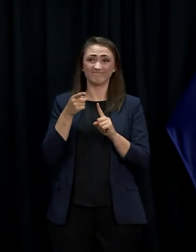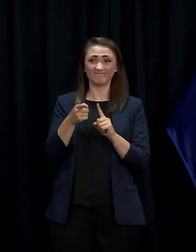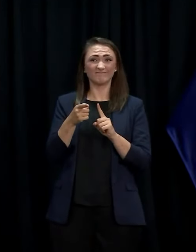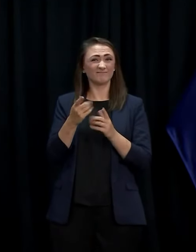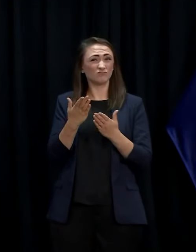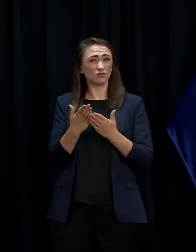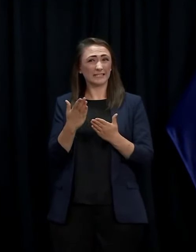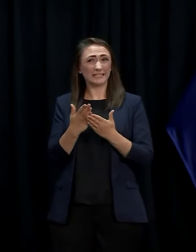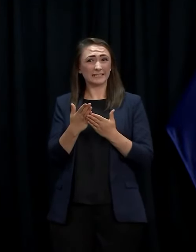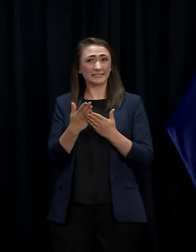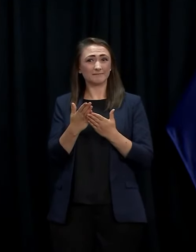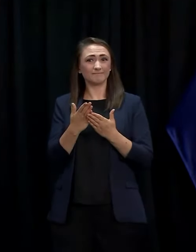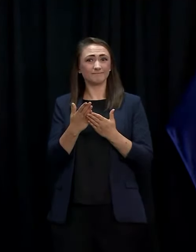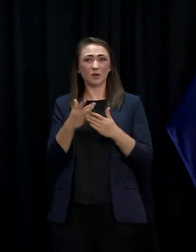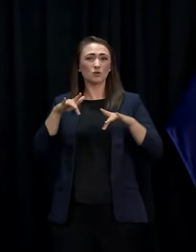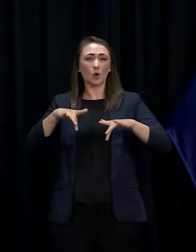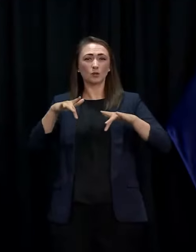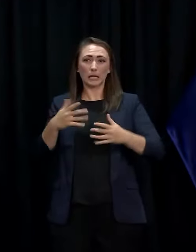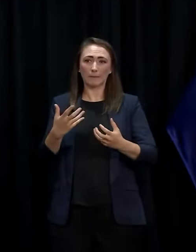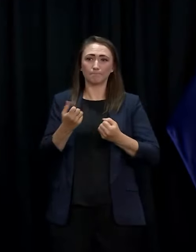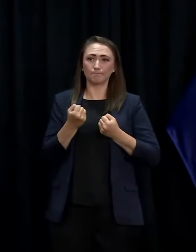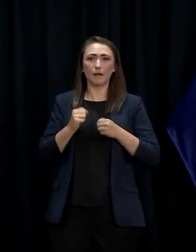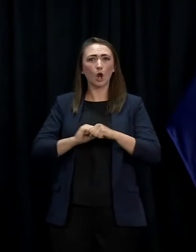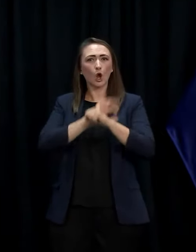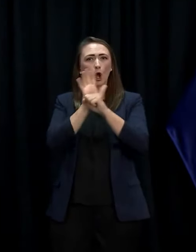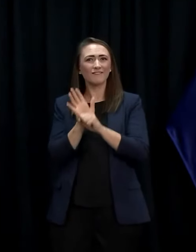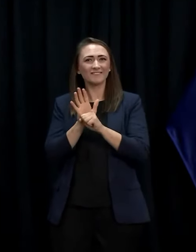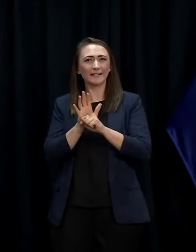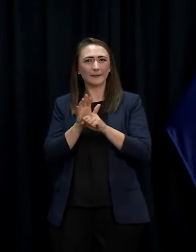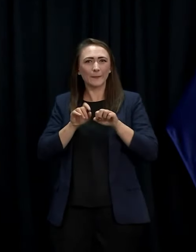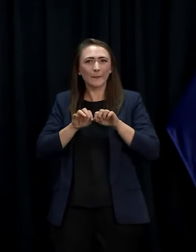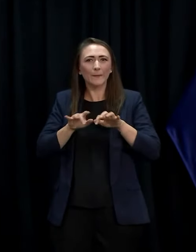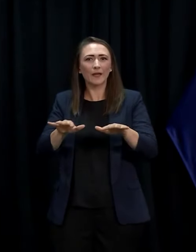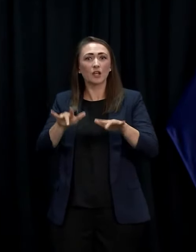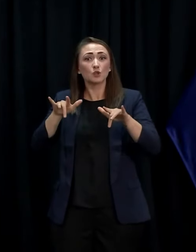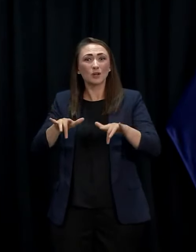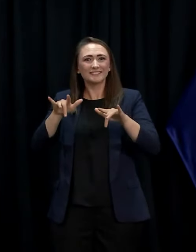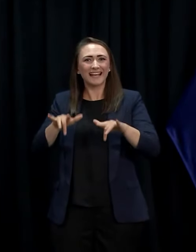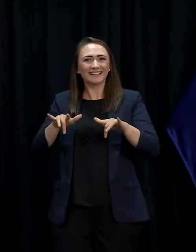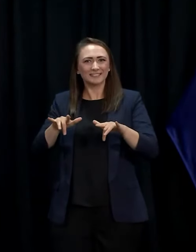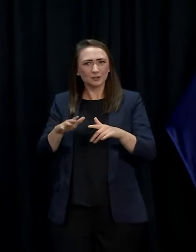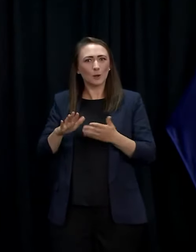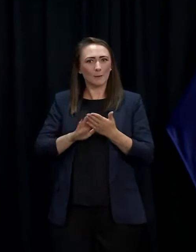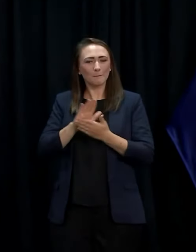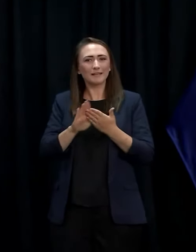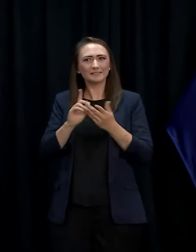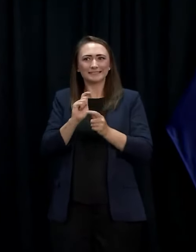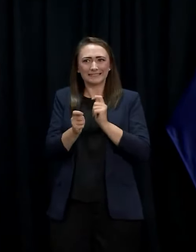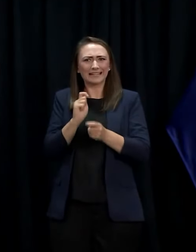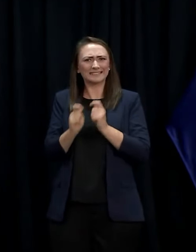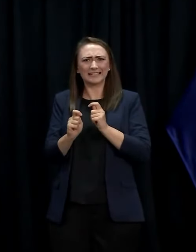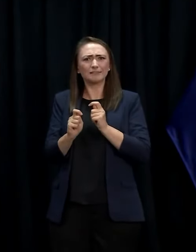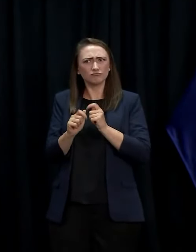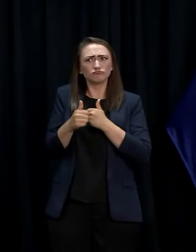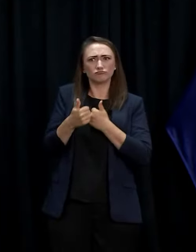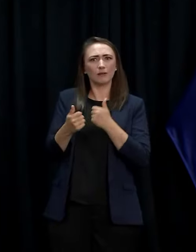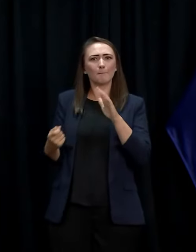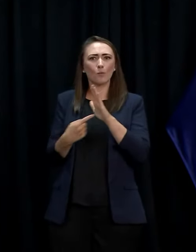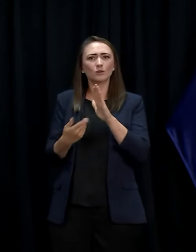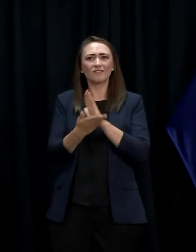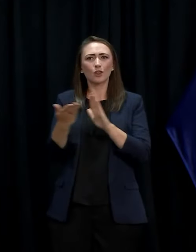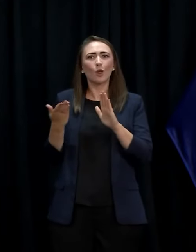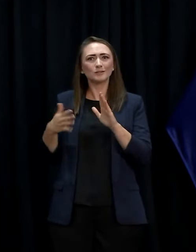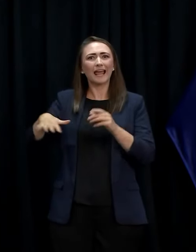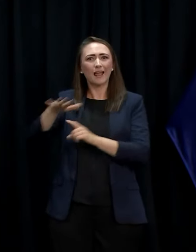potentially see a peak of COVID-19 cases. So it's never too late, I think, is the main message. In terms of how